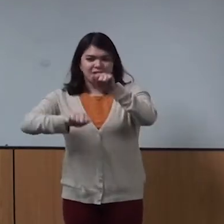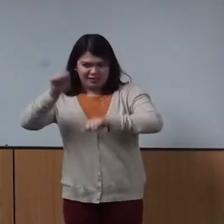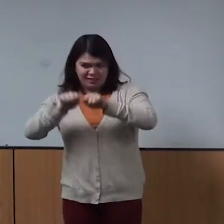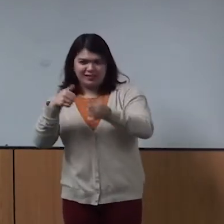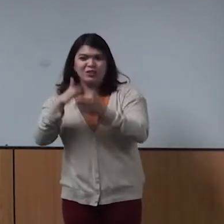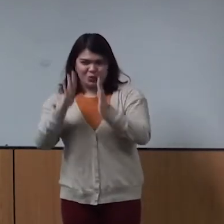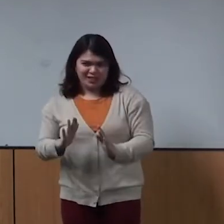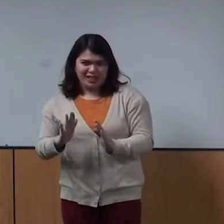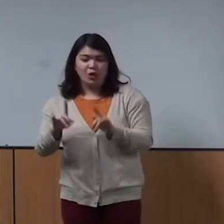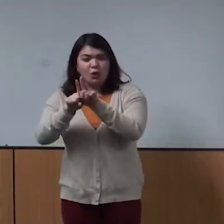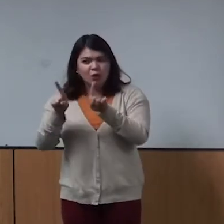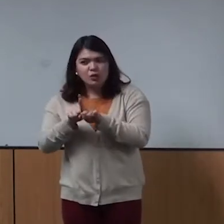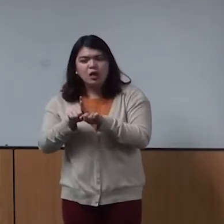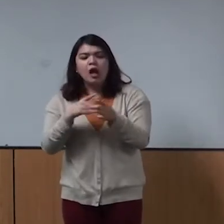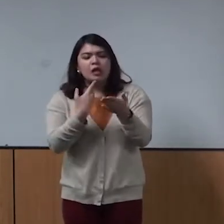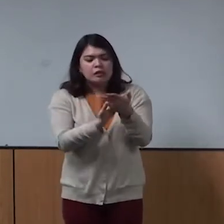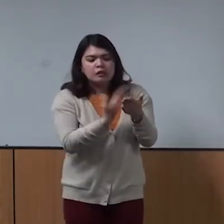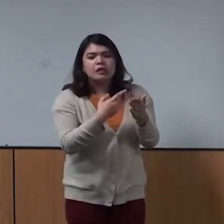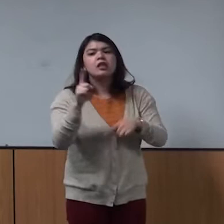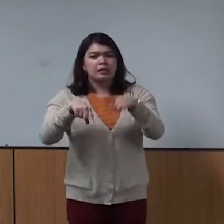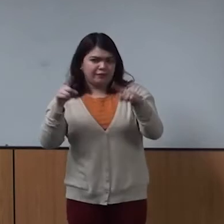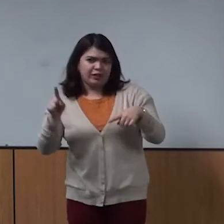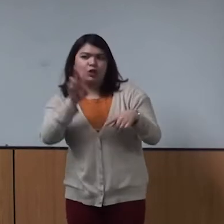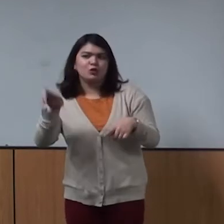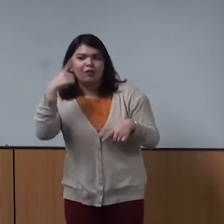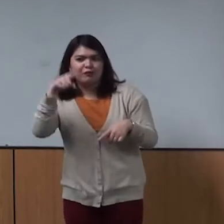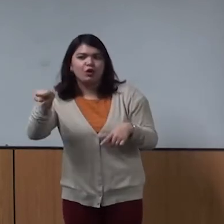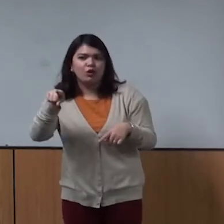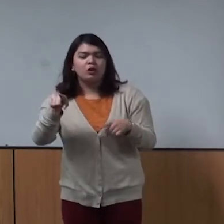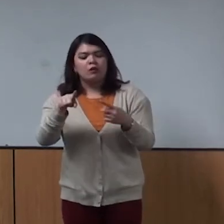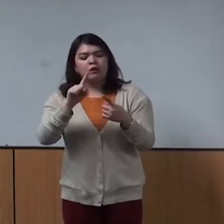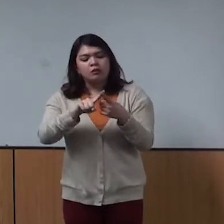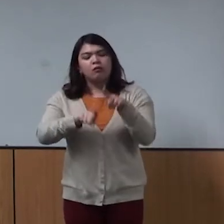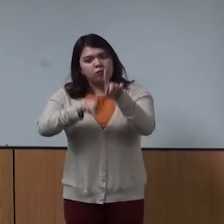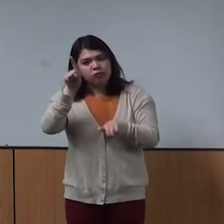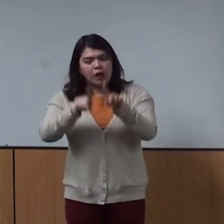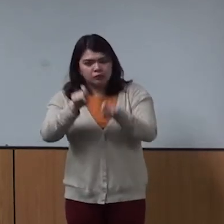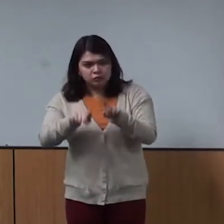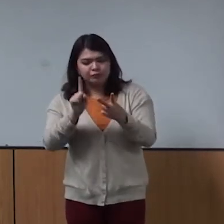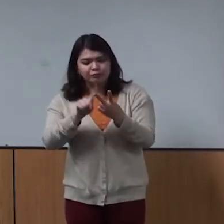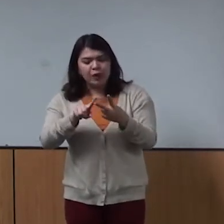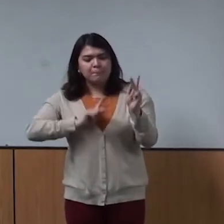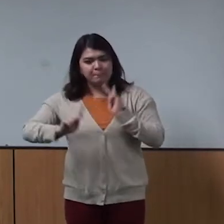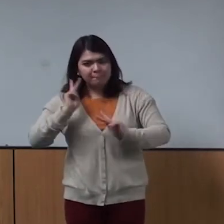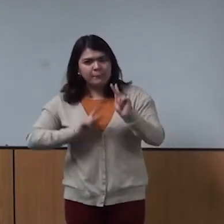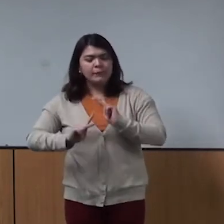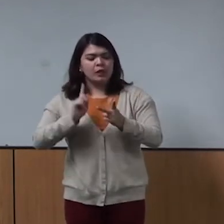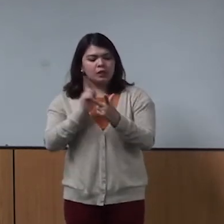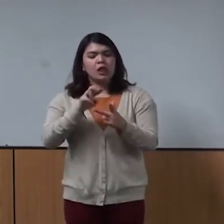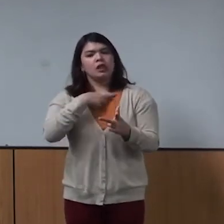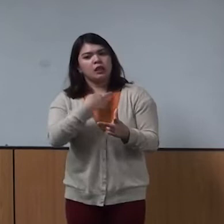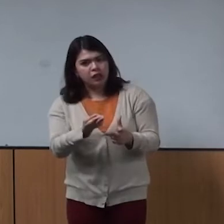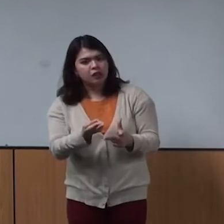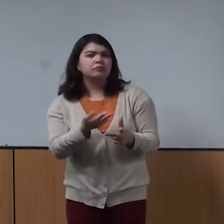and we are looking at different evidences. So for example, exams, performance tasks,